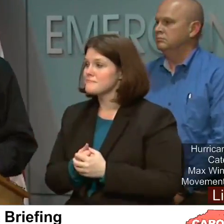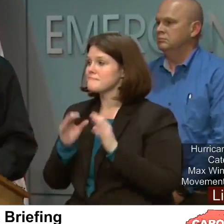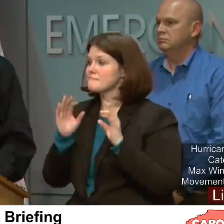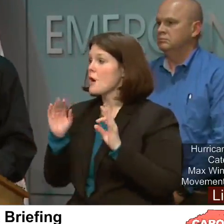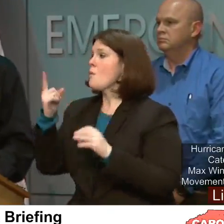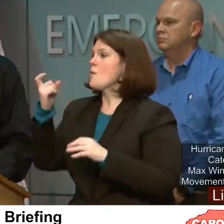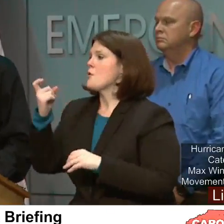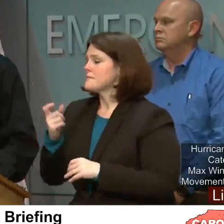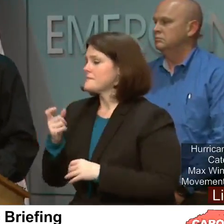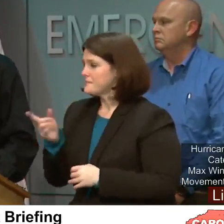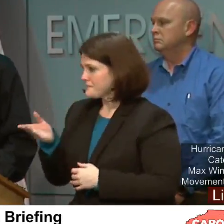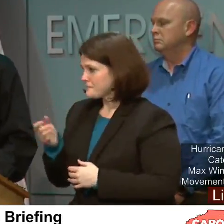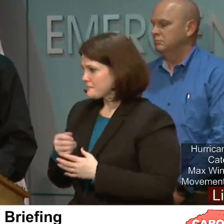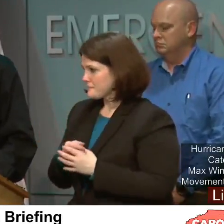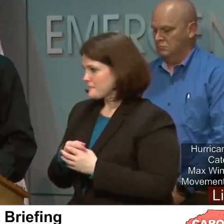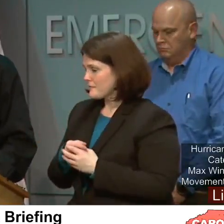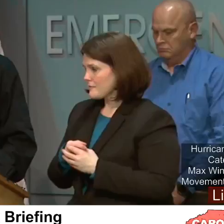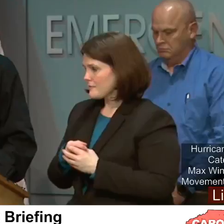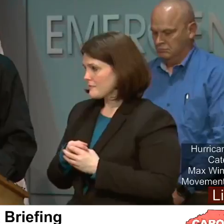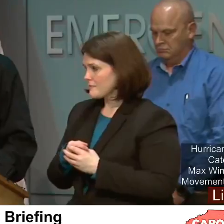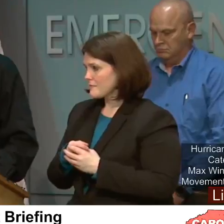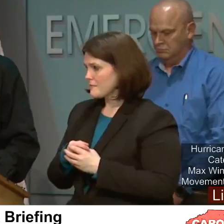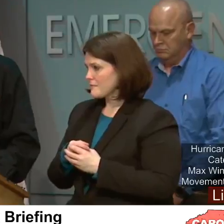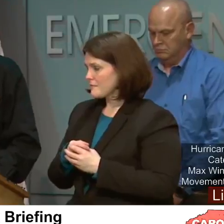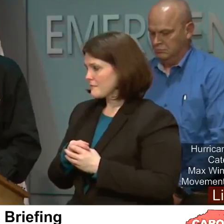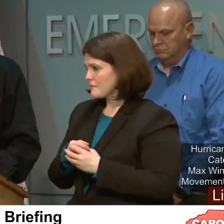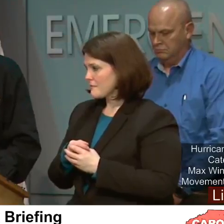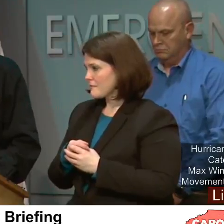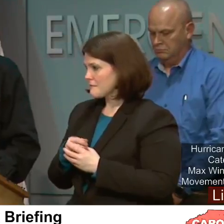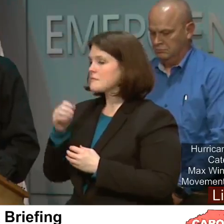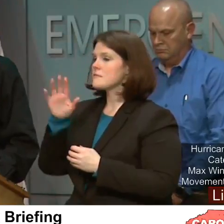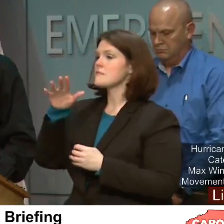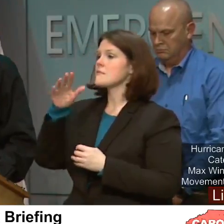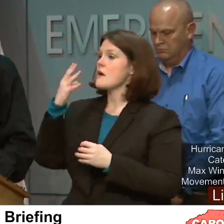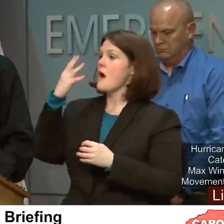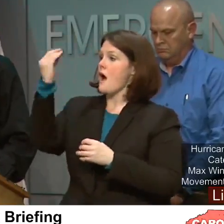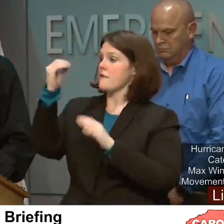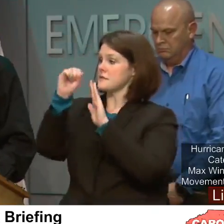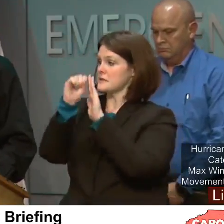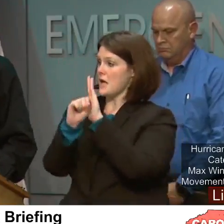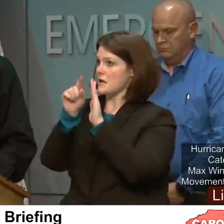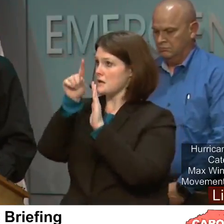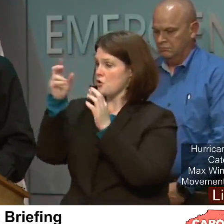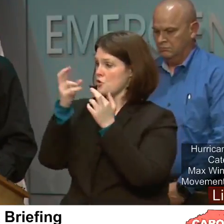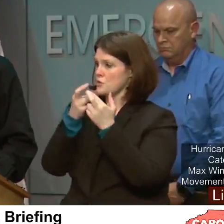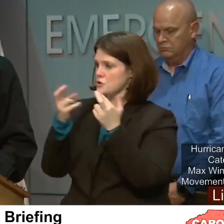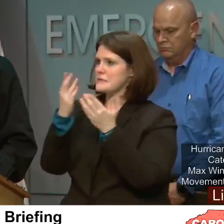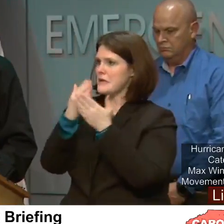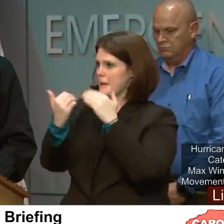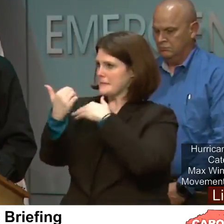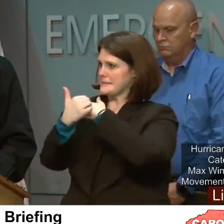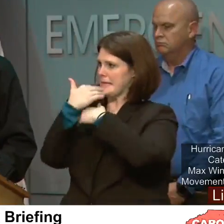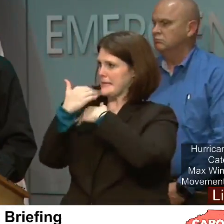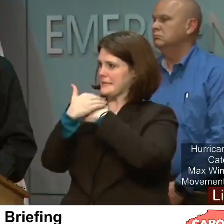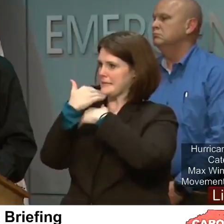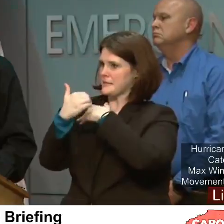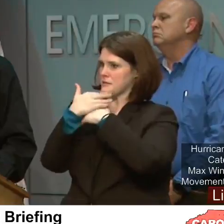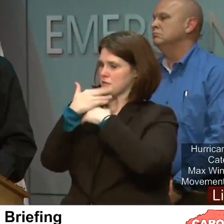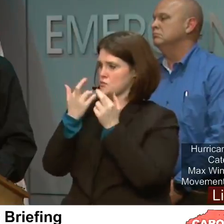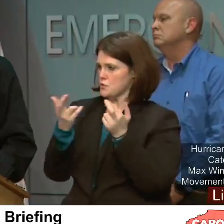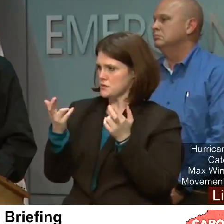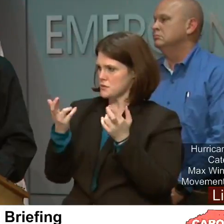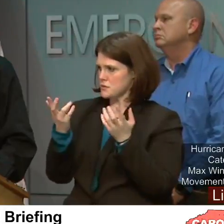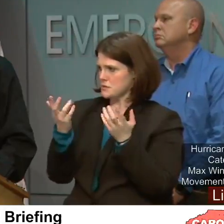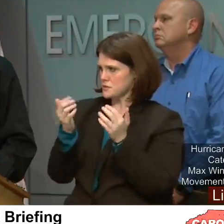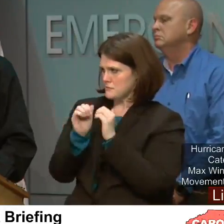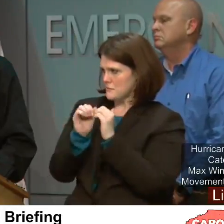Okay. Oh, yes, sir. Just for out-of-state resources, a lot of other states are sending in linemen and other out-of-state resources. How